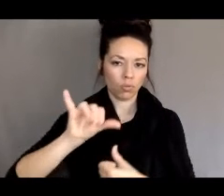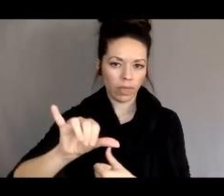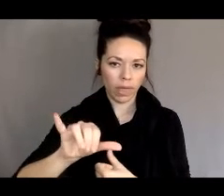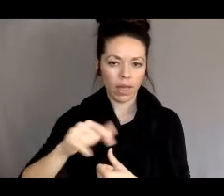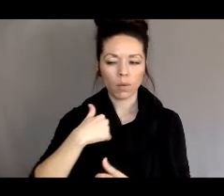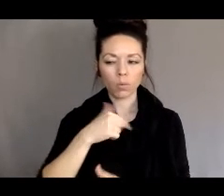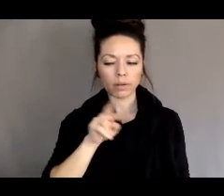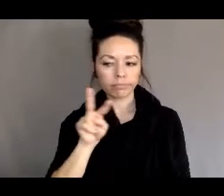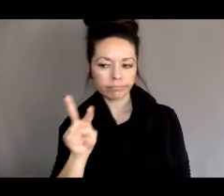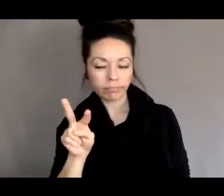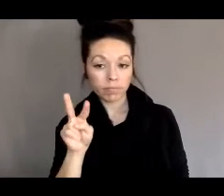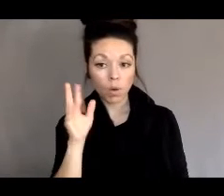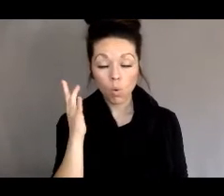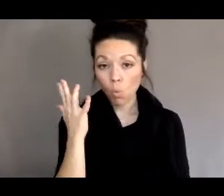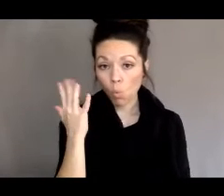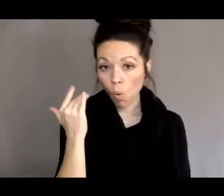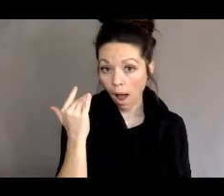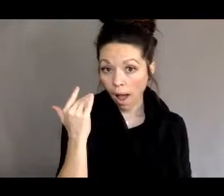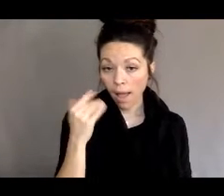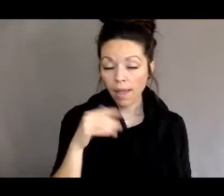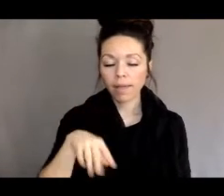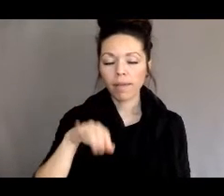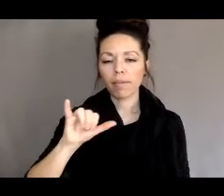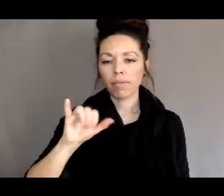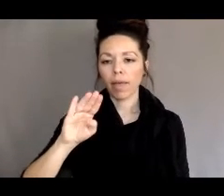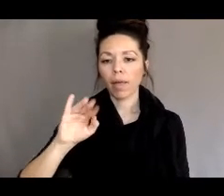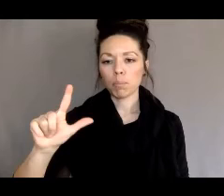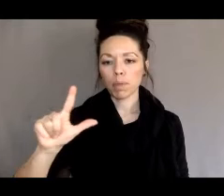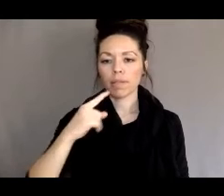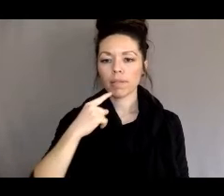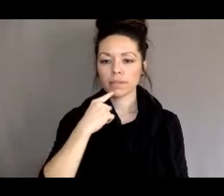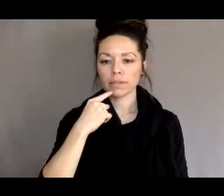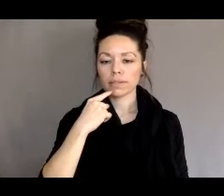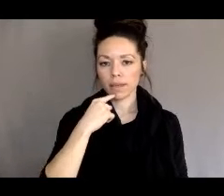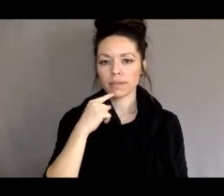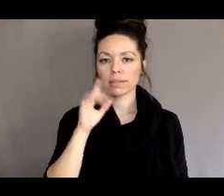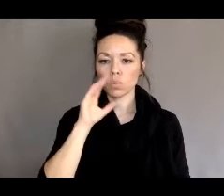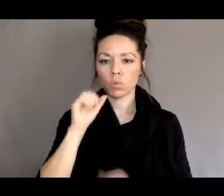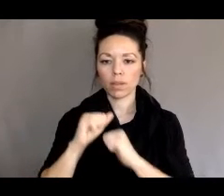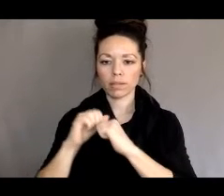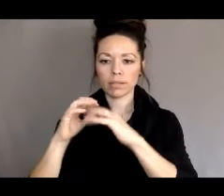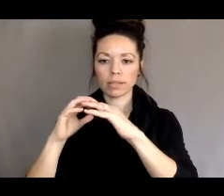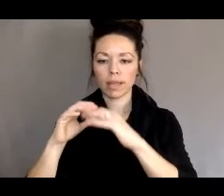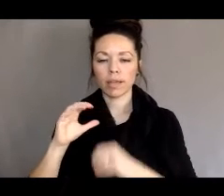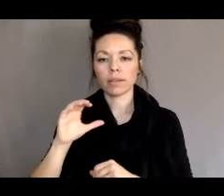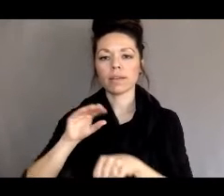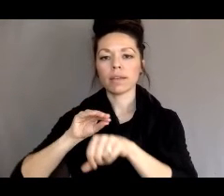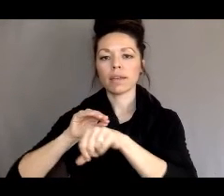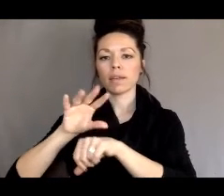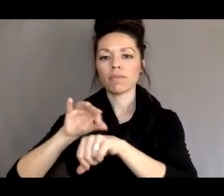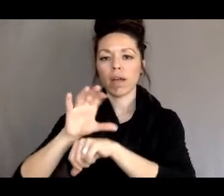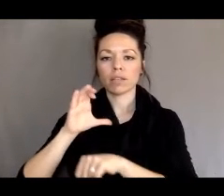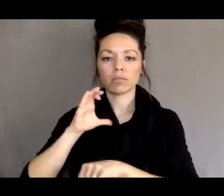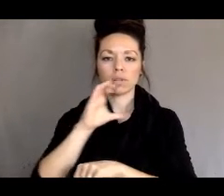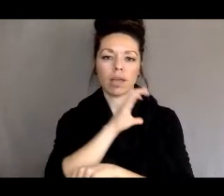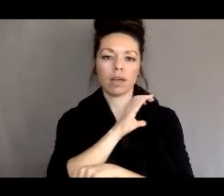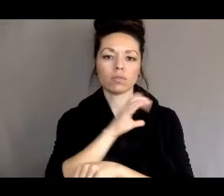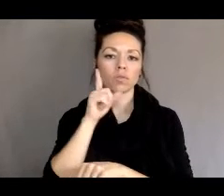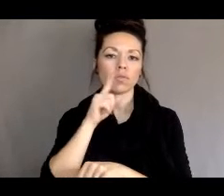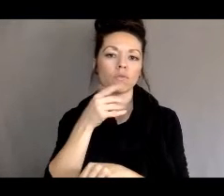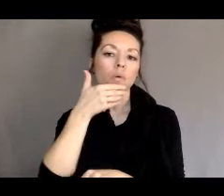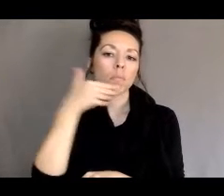And because this bill does allow for a advisory council committee on best